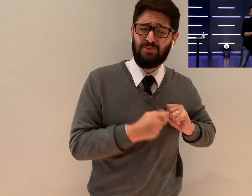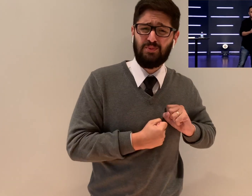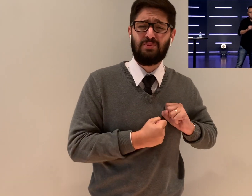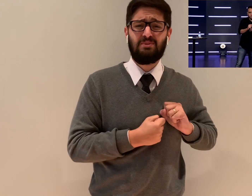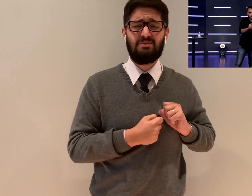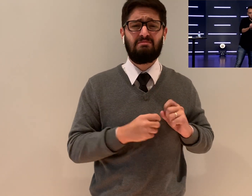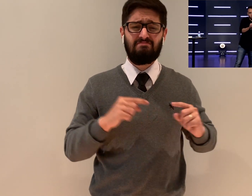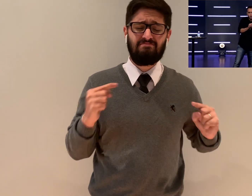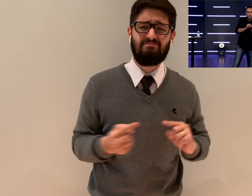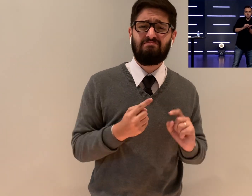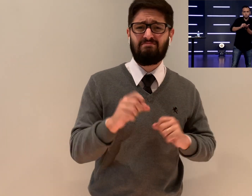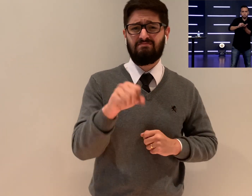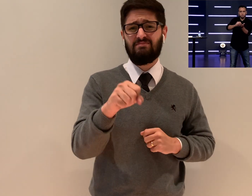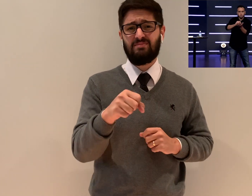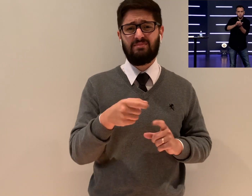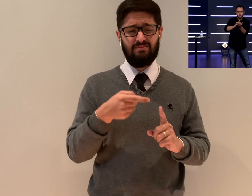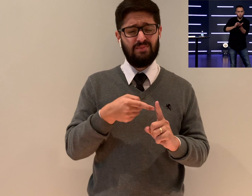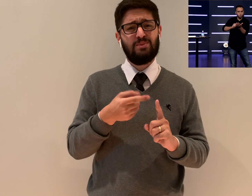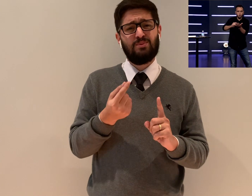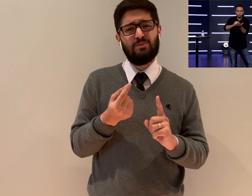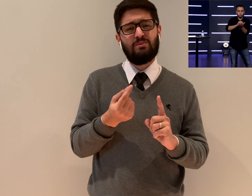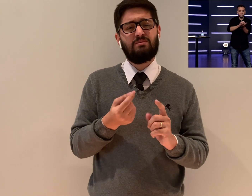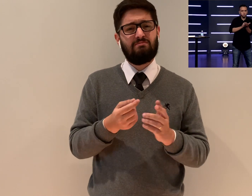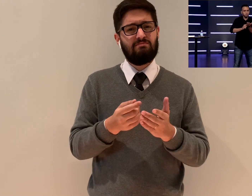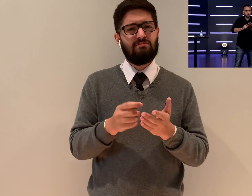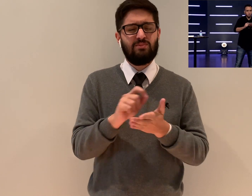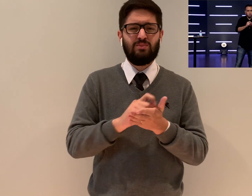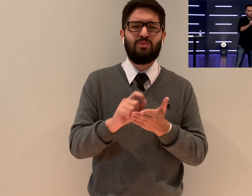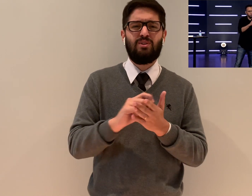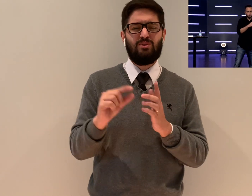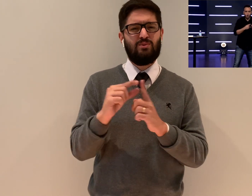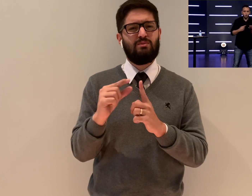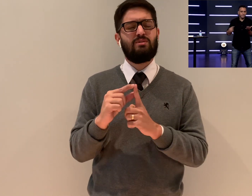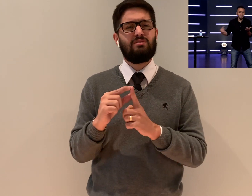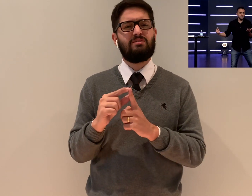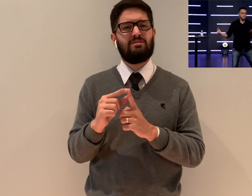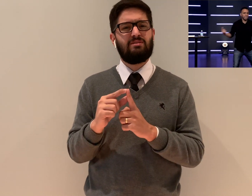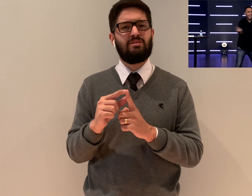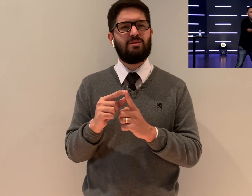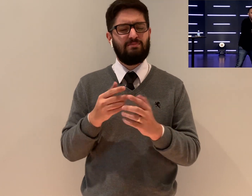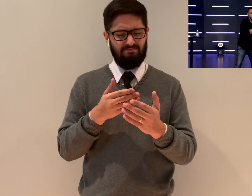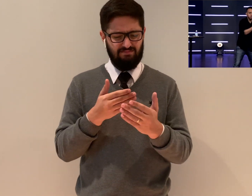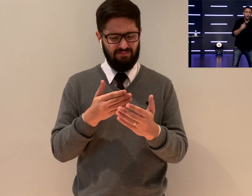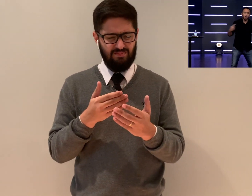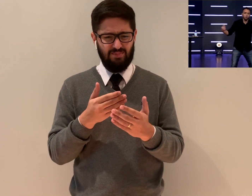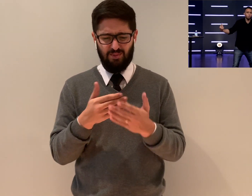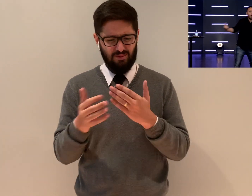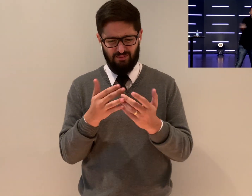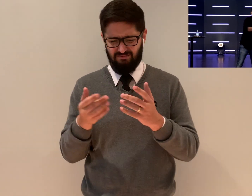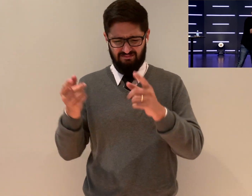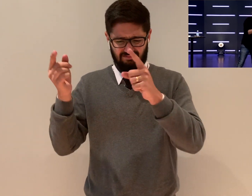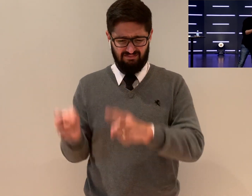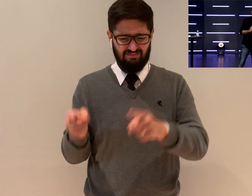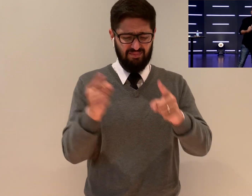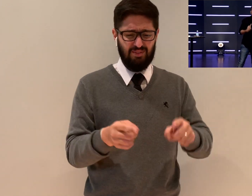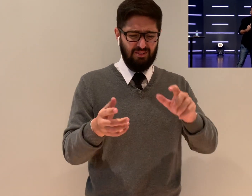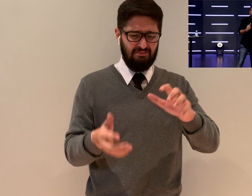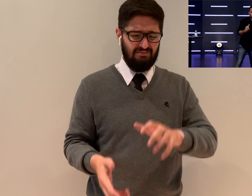pain, he would write those words. Although it is chaos all around